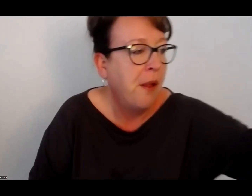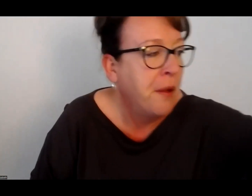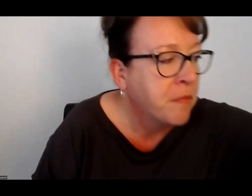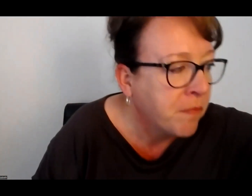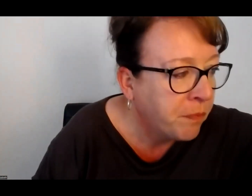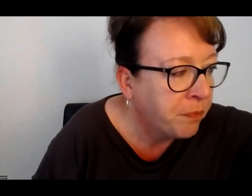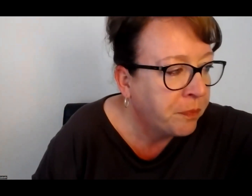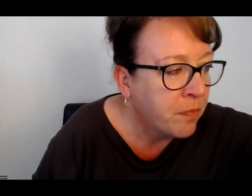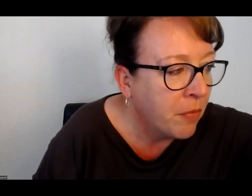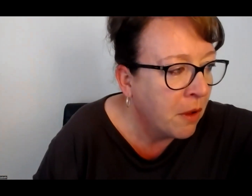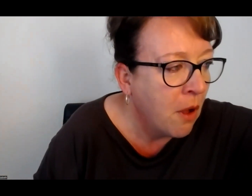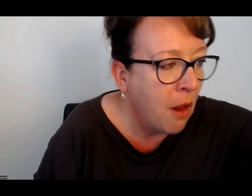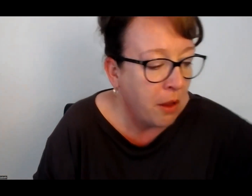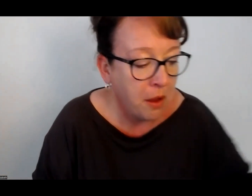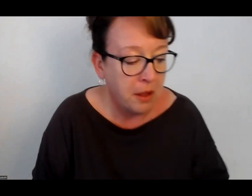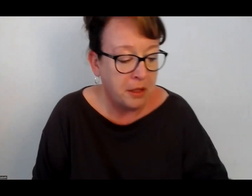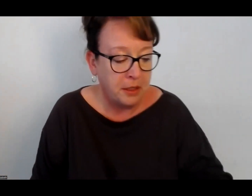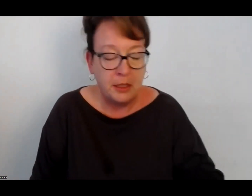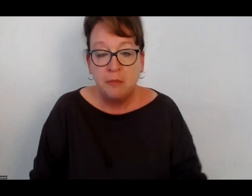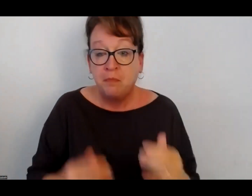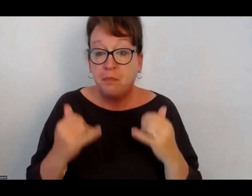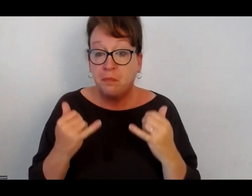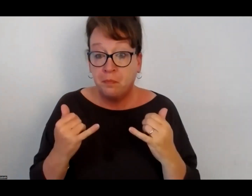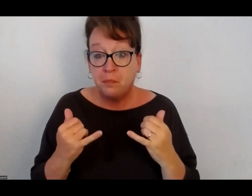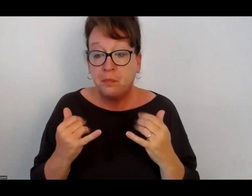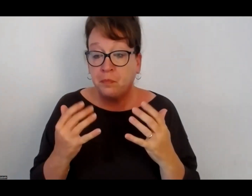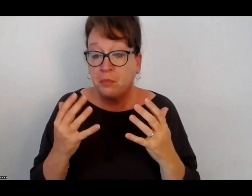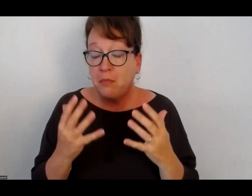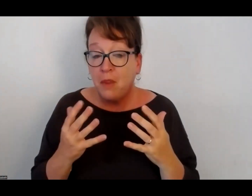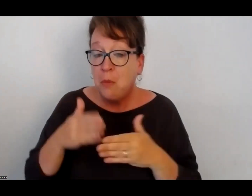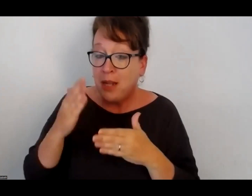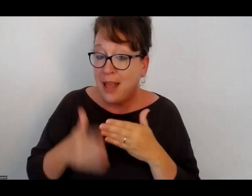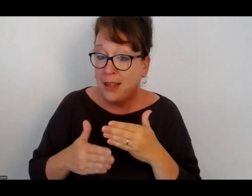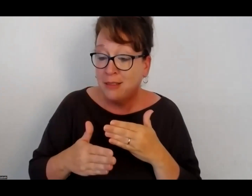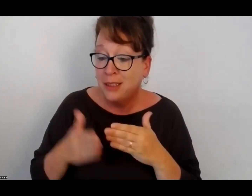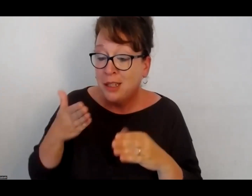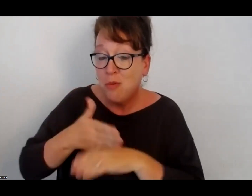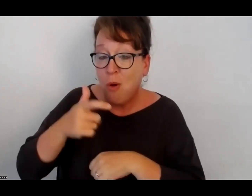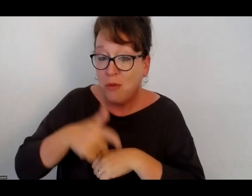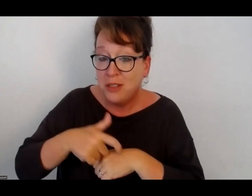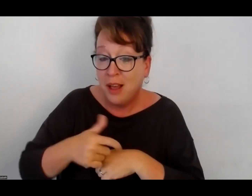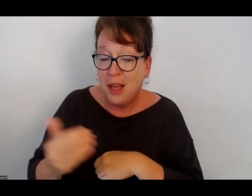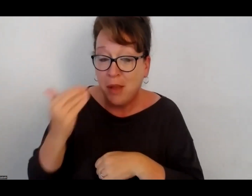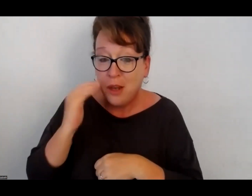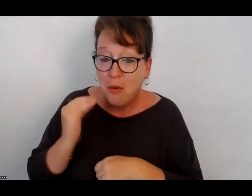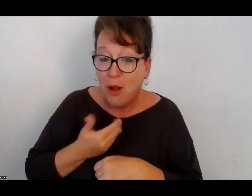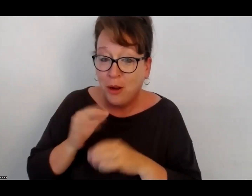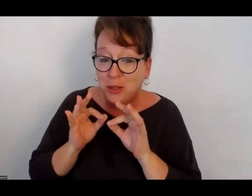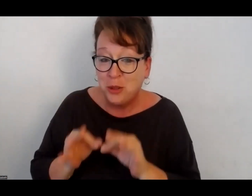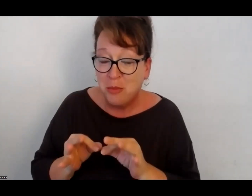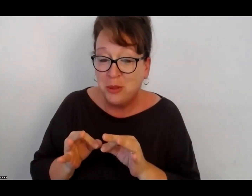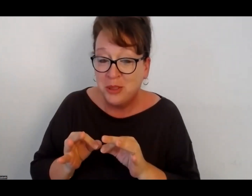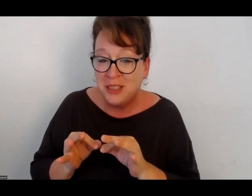And with that, I would like to adjourn since we are over time, and I know our interpreters